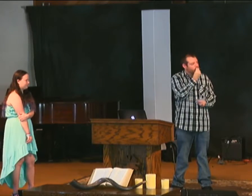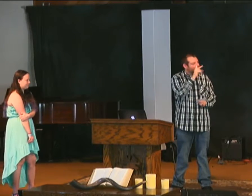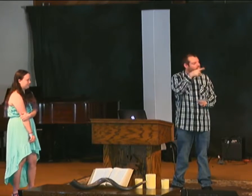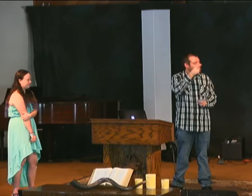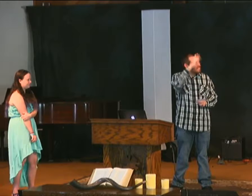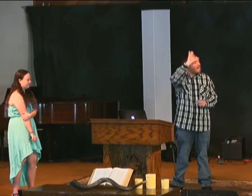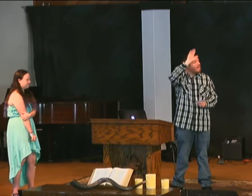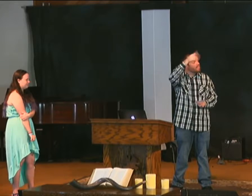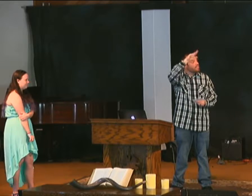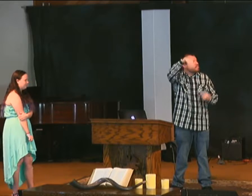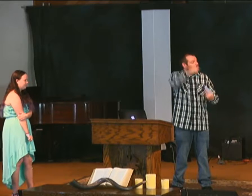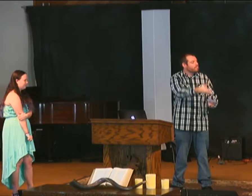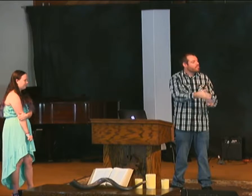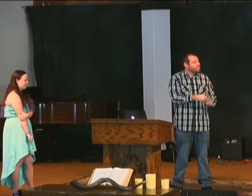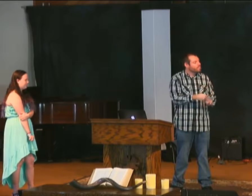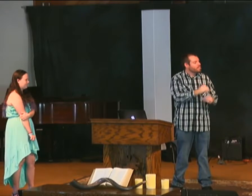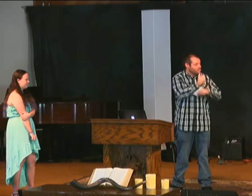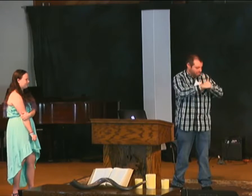Who got